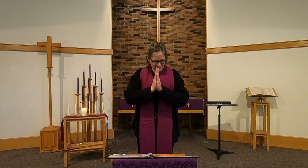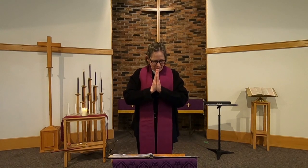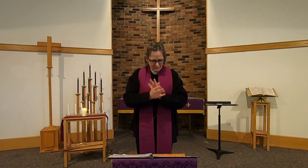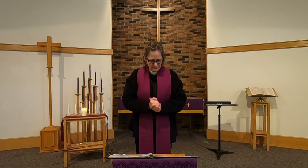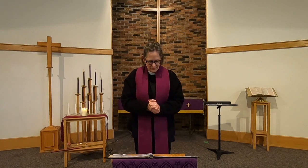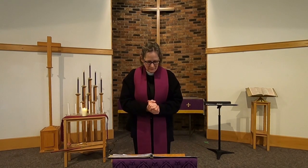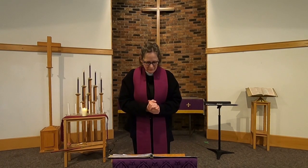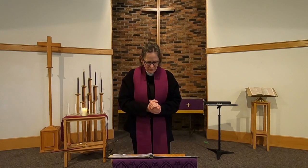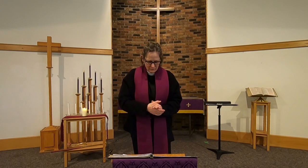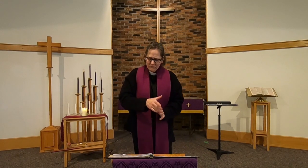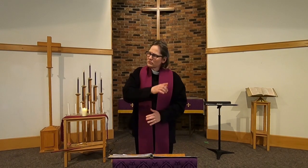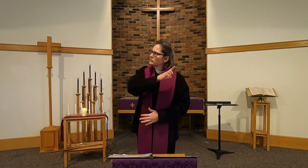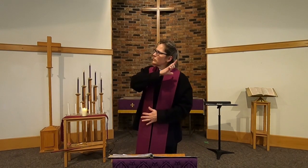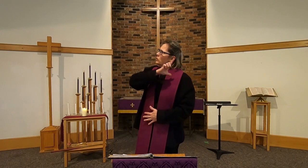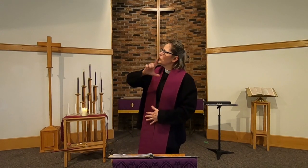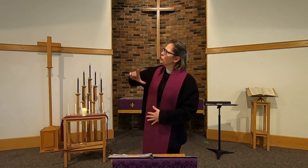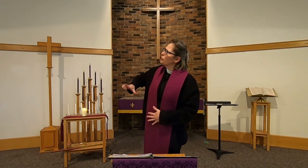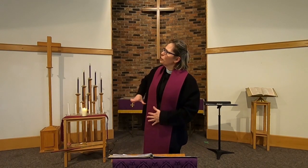Let us pray.